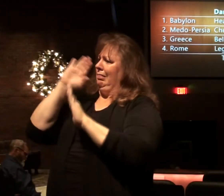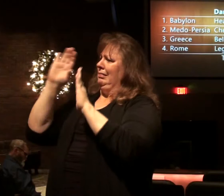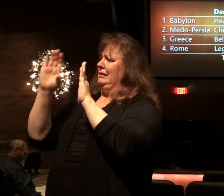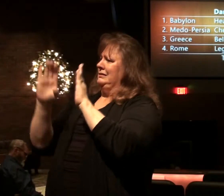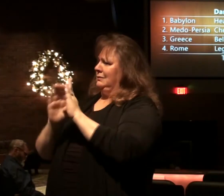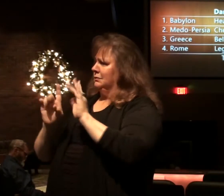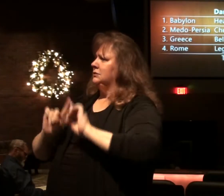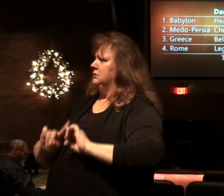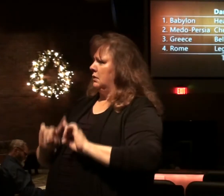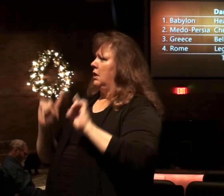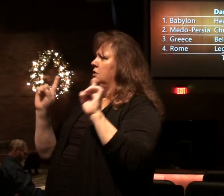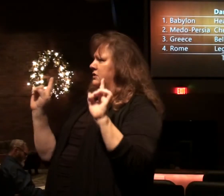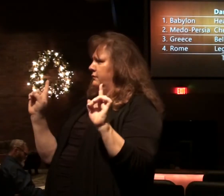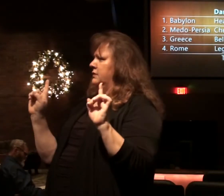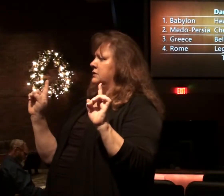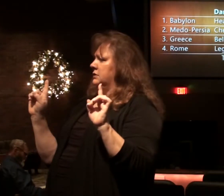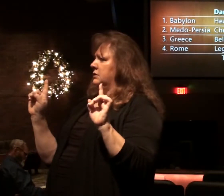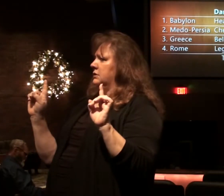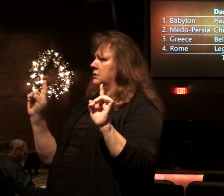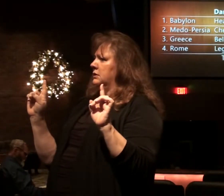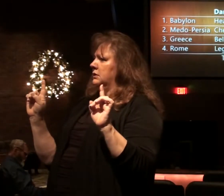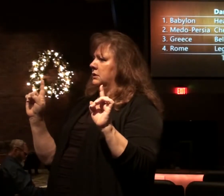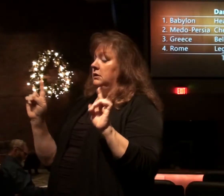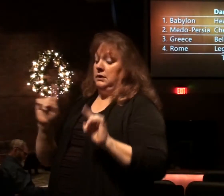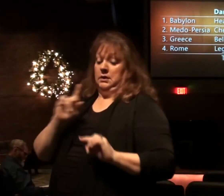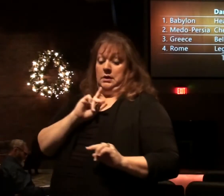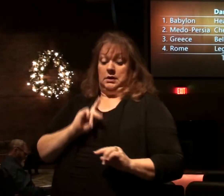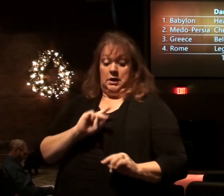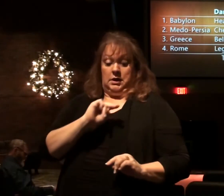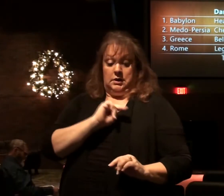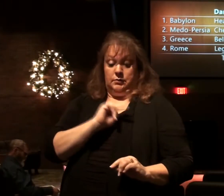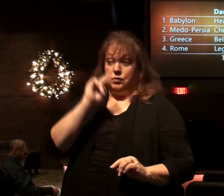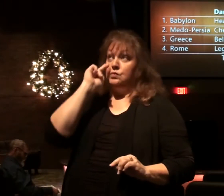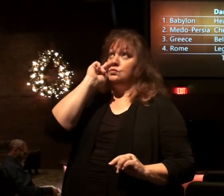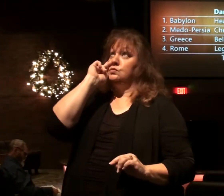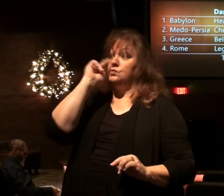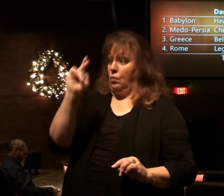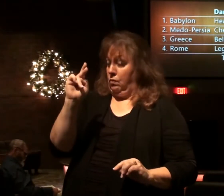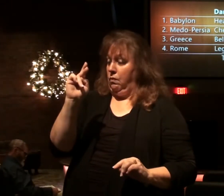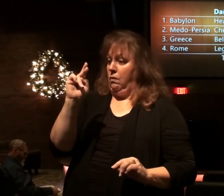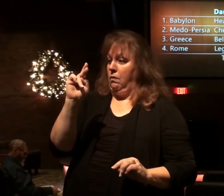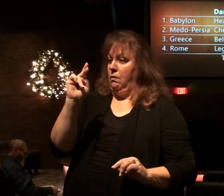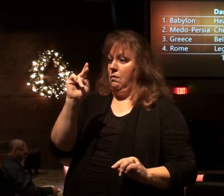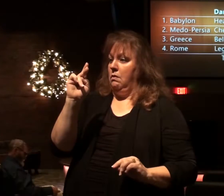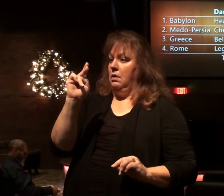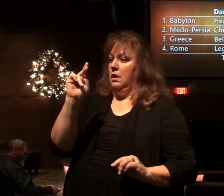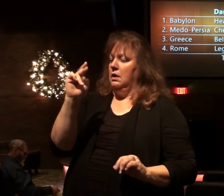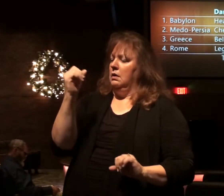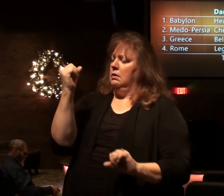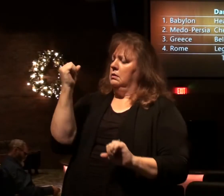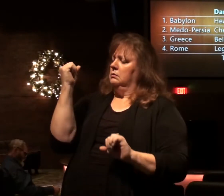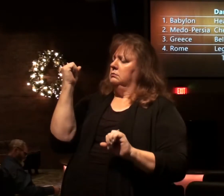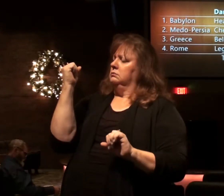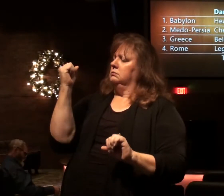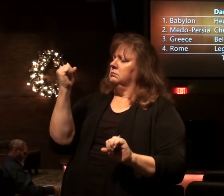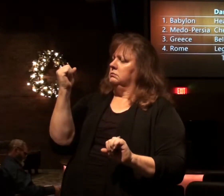symbols. So when Nebuchadnezzar saw the images of the world, he saw this